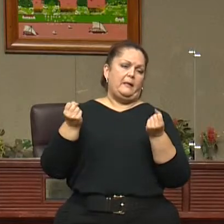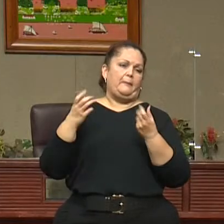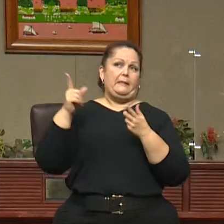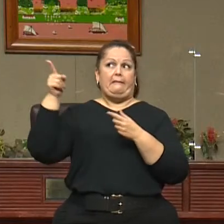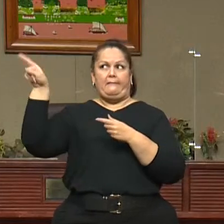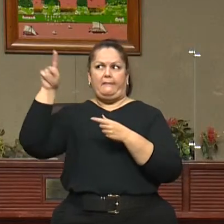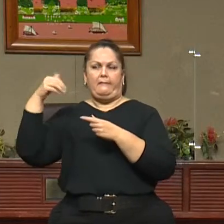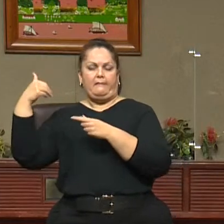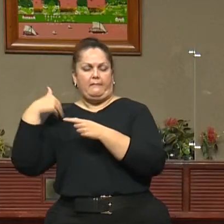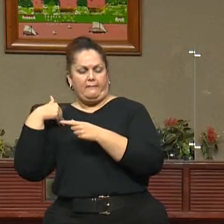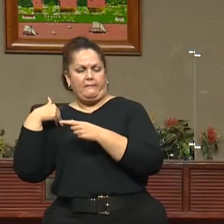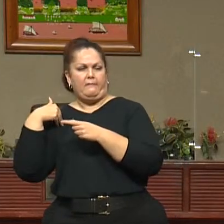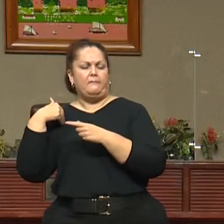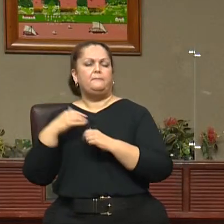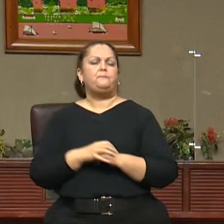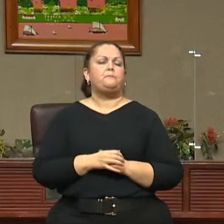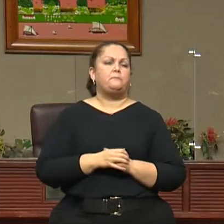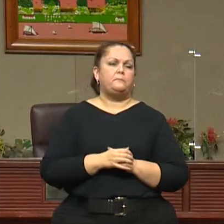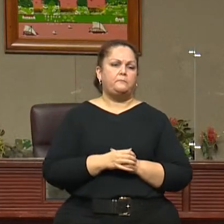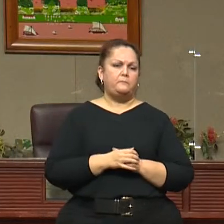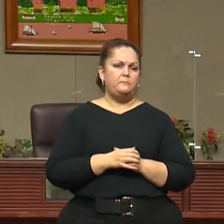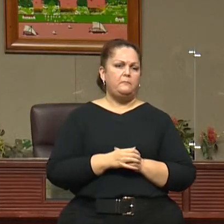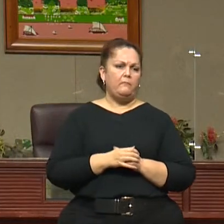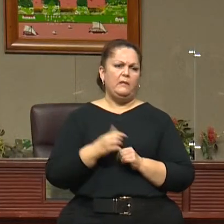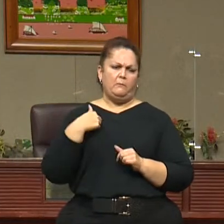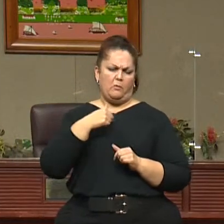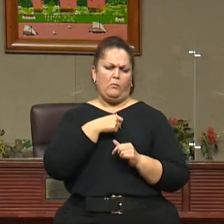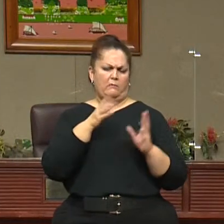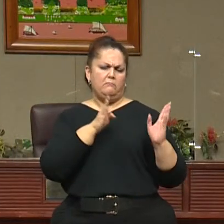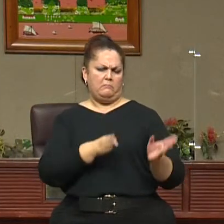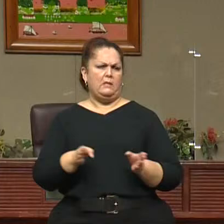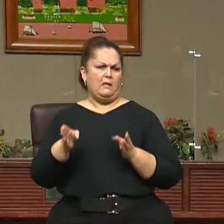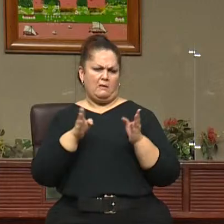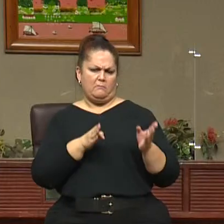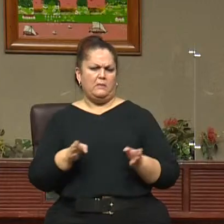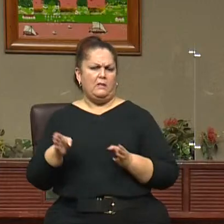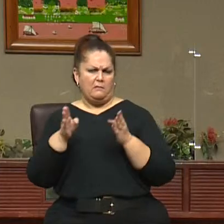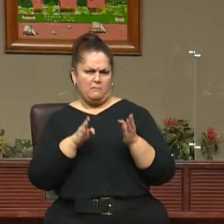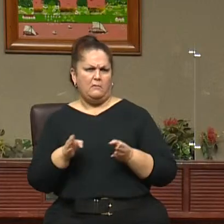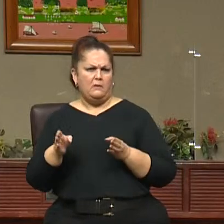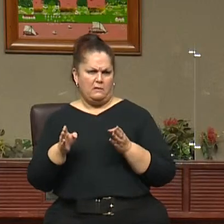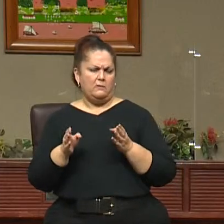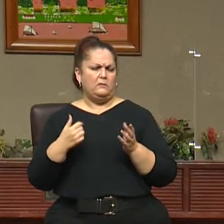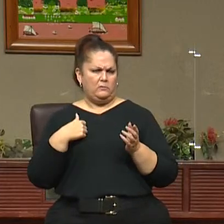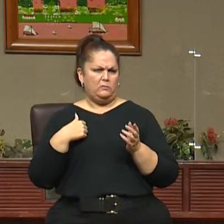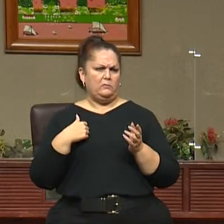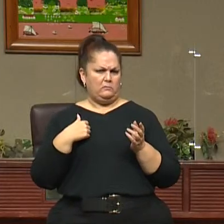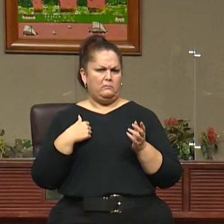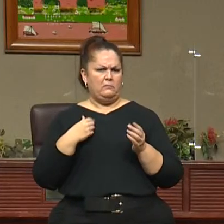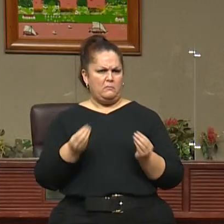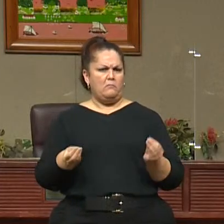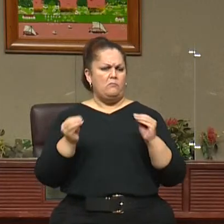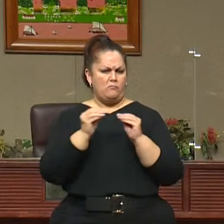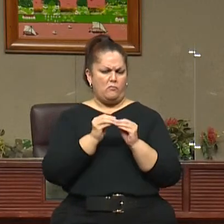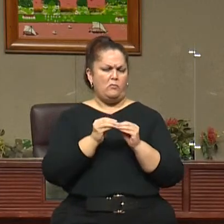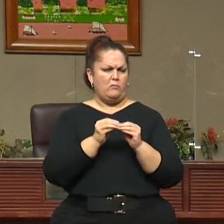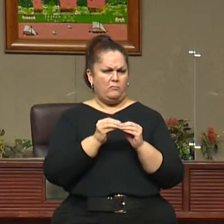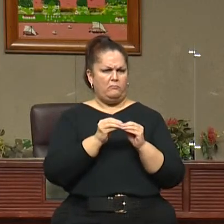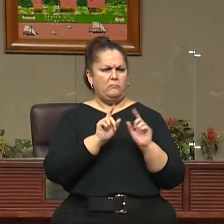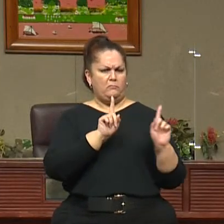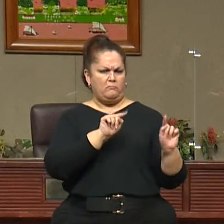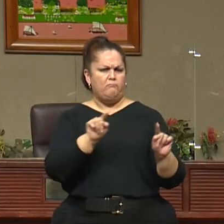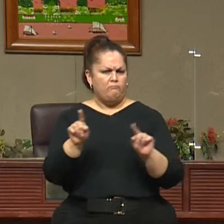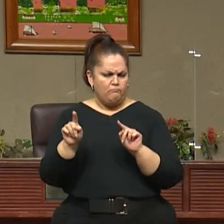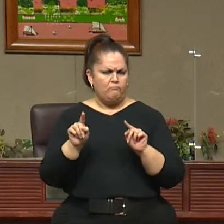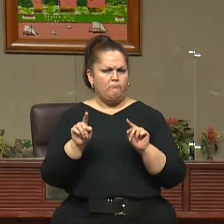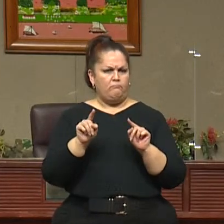supply, we have contingency plans to do significant other missions, but until